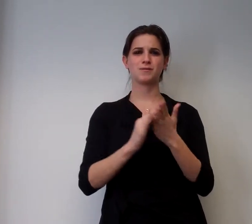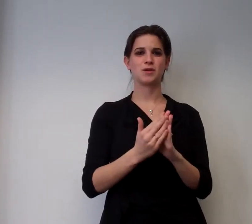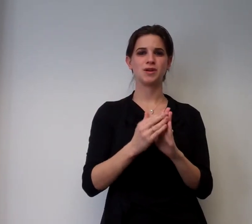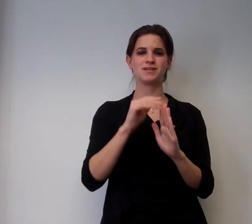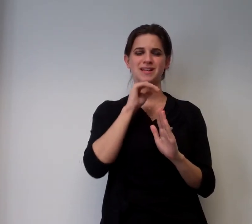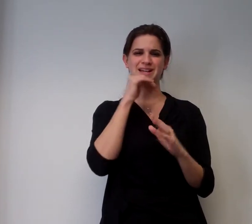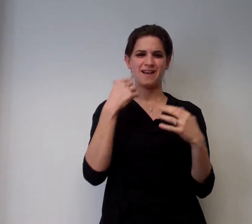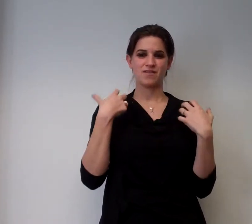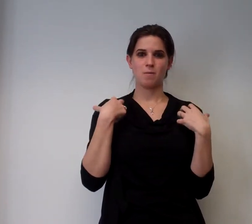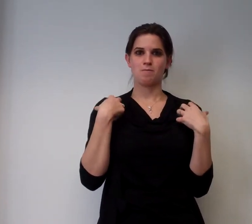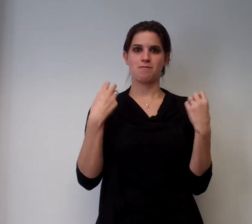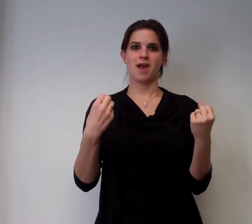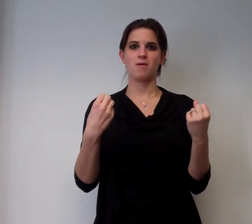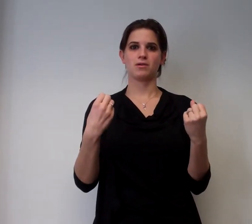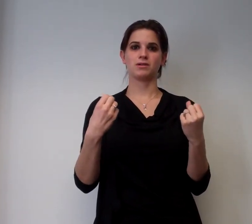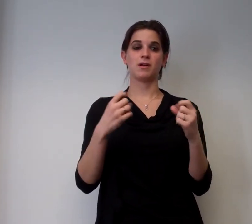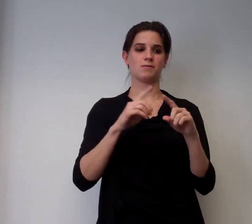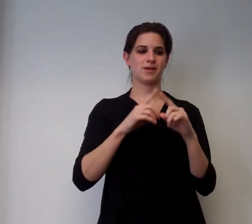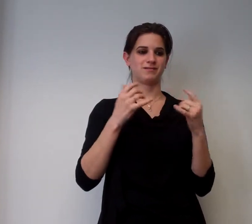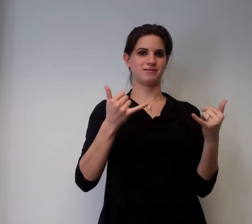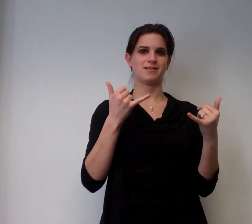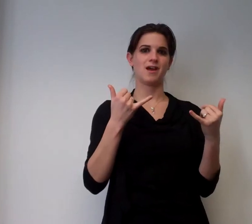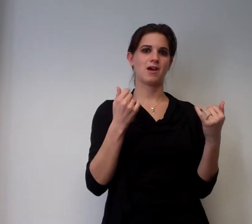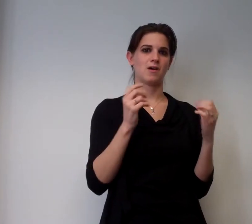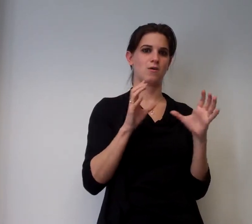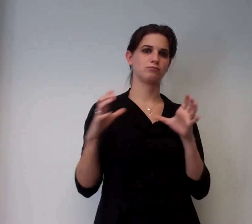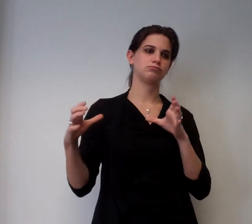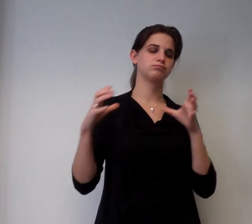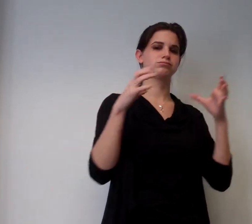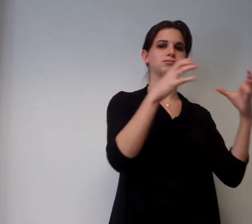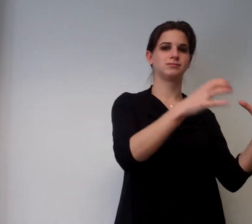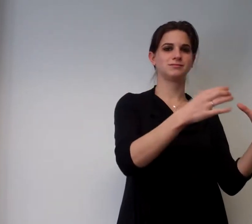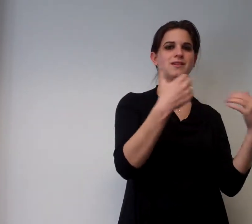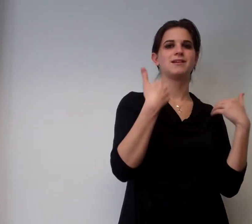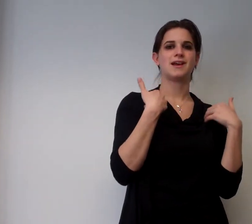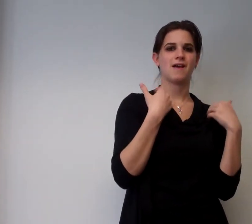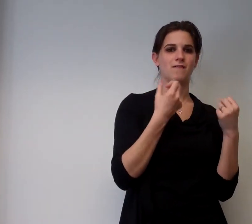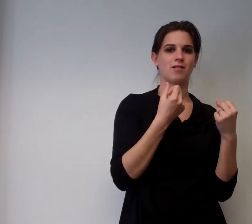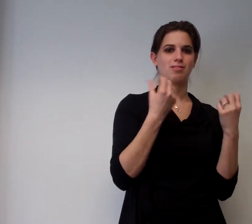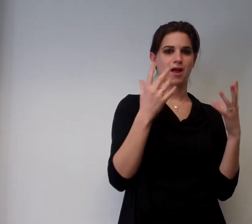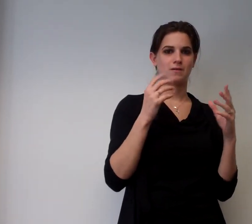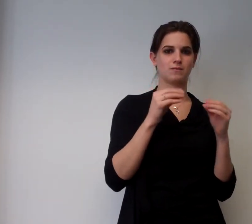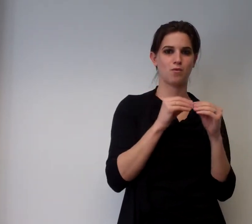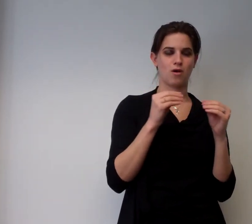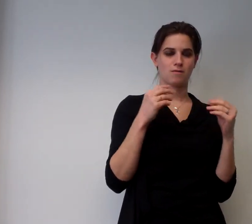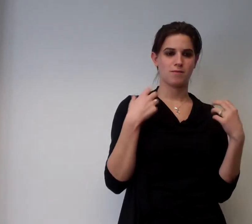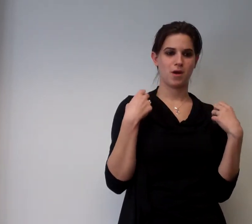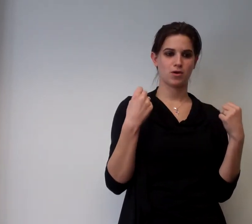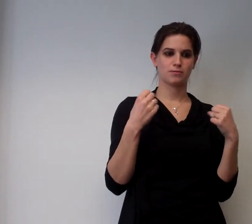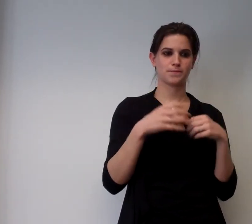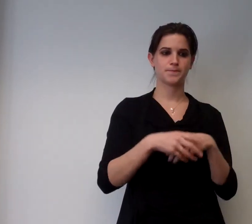they were brought together into these large units in the North. So black urbanization is certainly one reason. A second